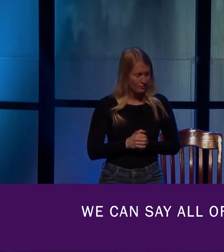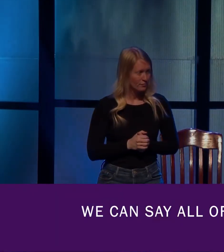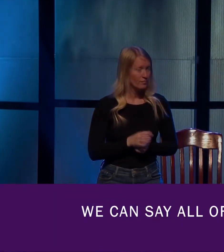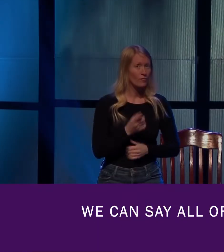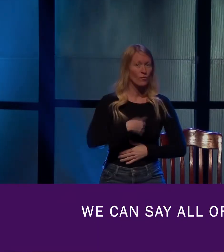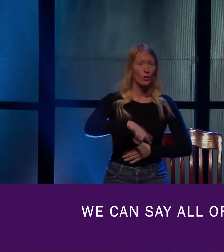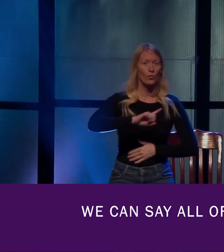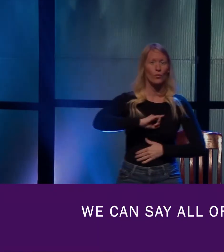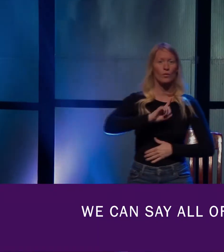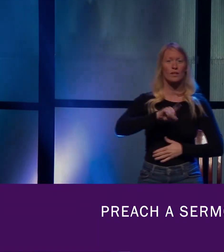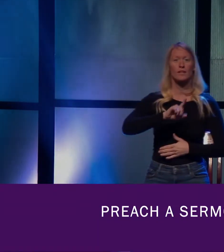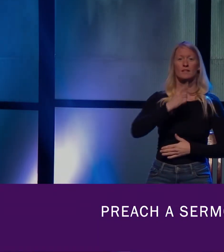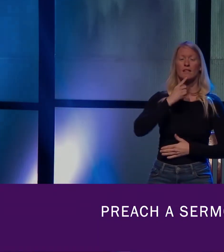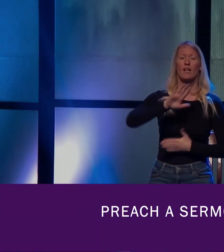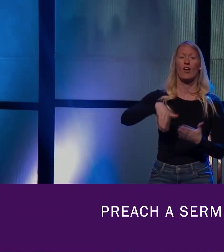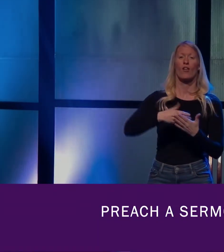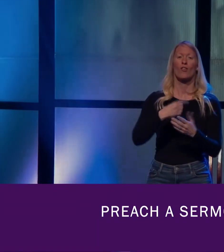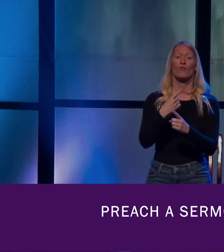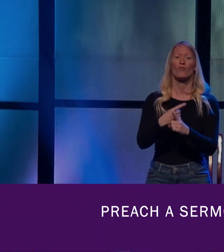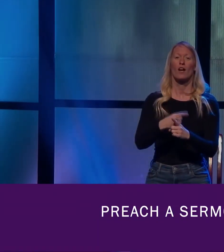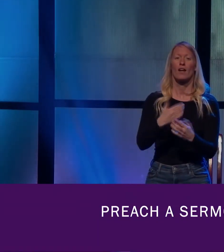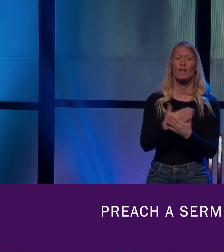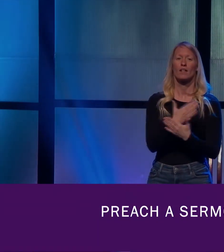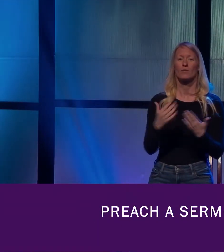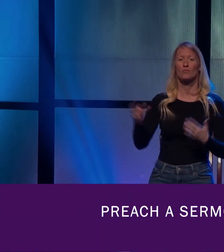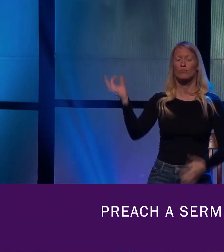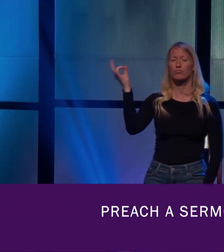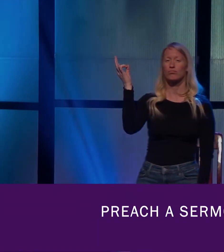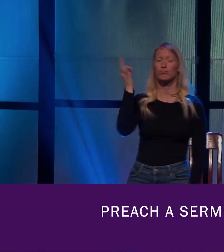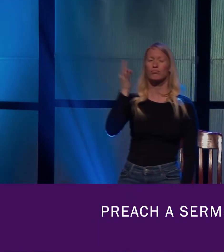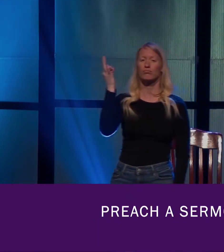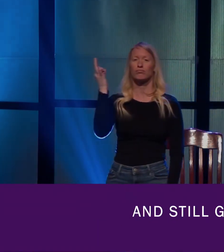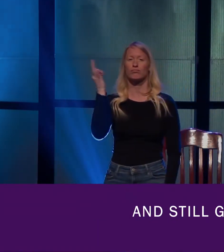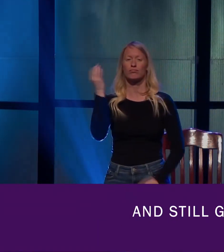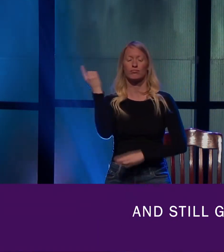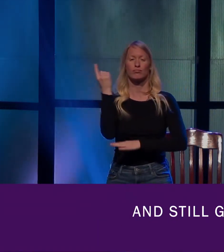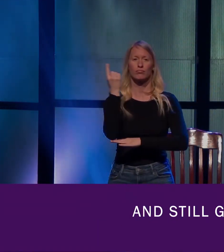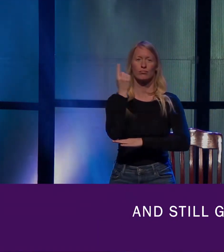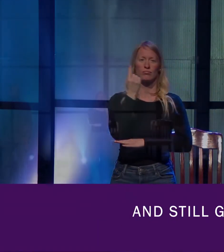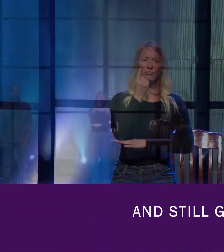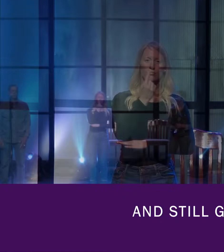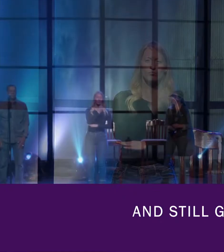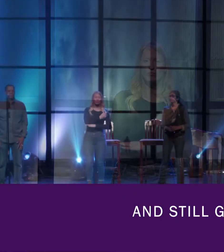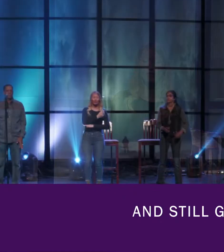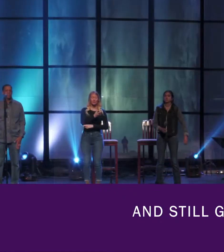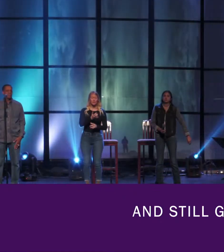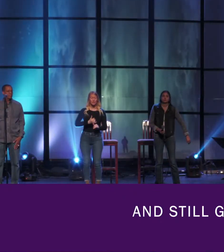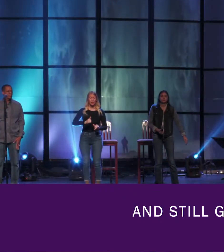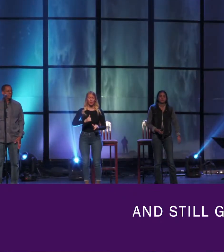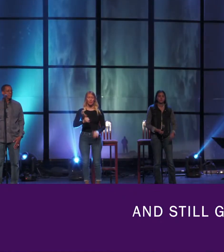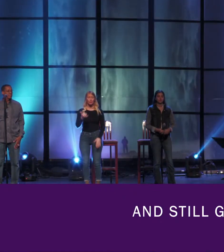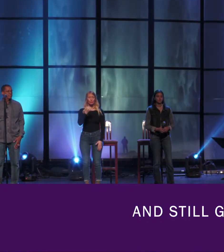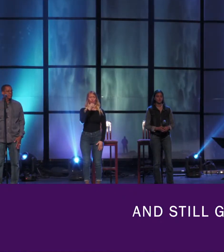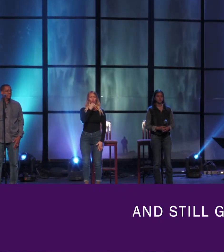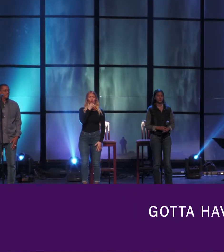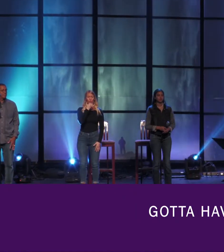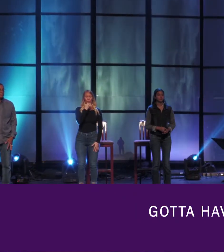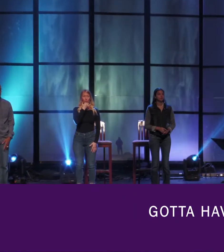We can say all of the right things, preach a sermon all day long, and still get it